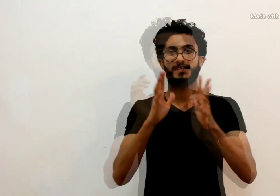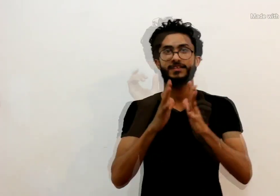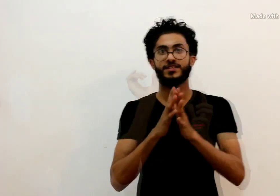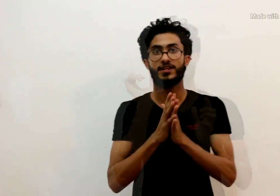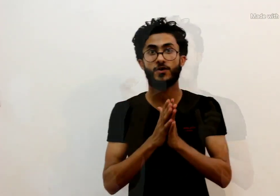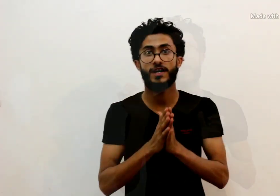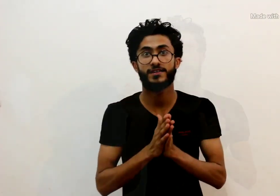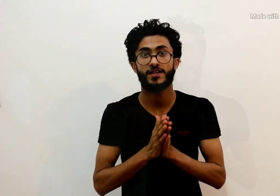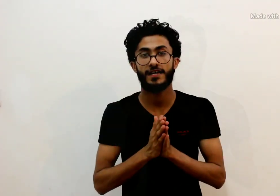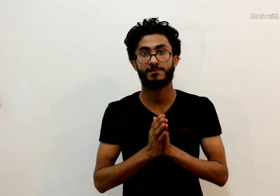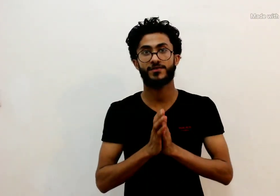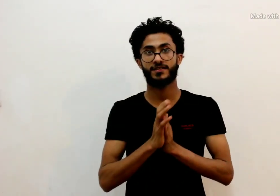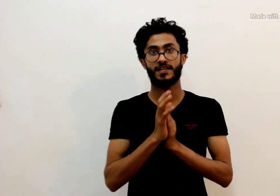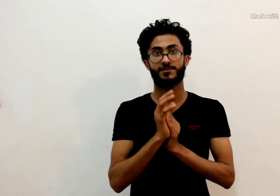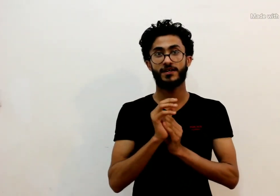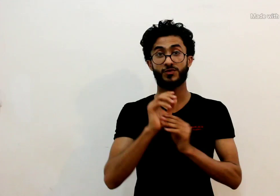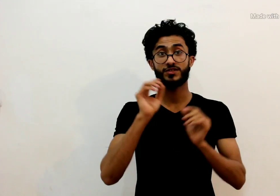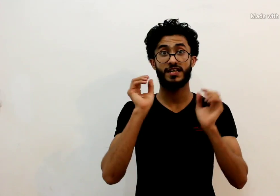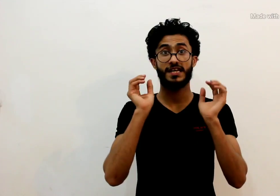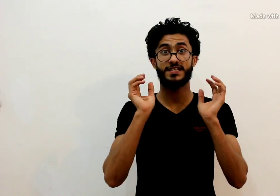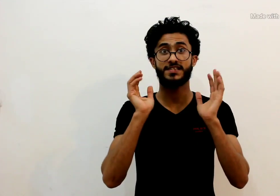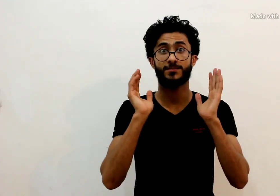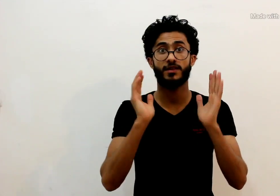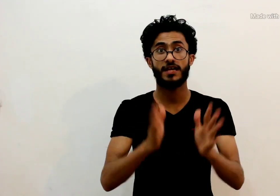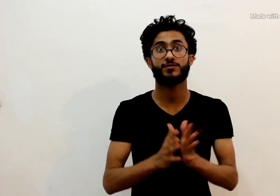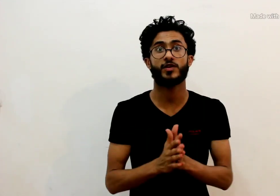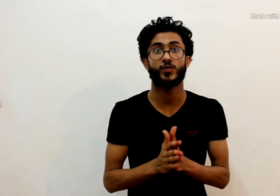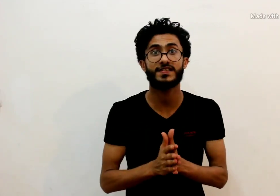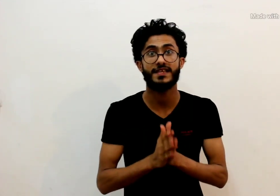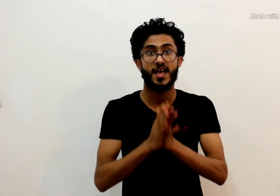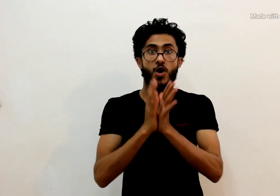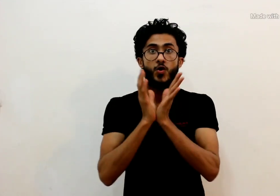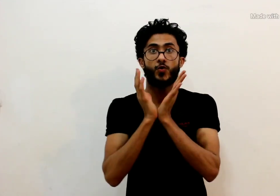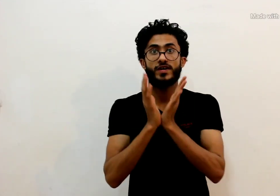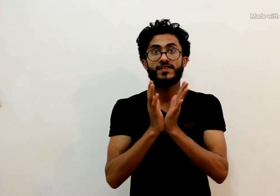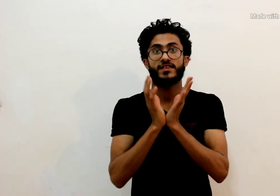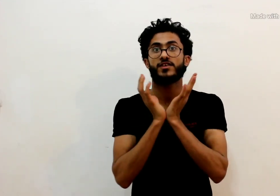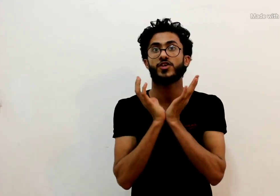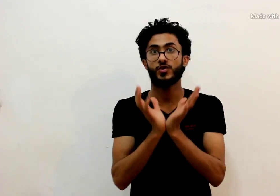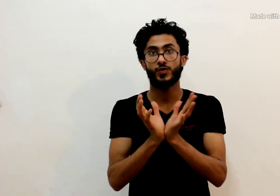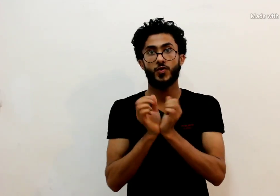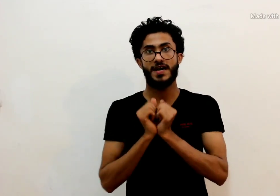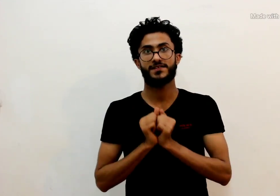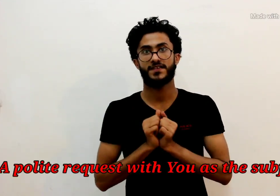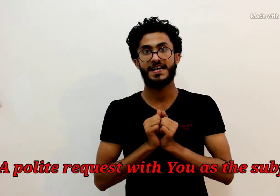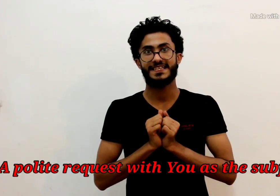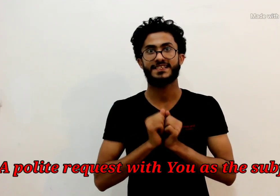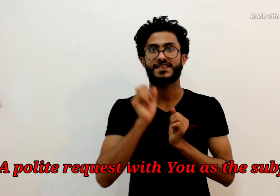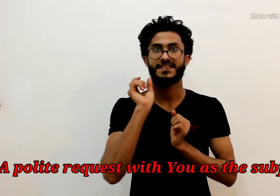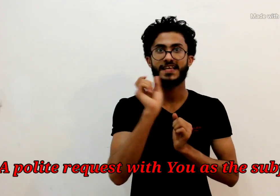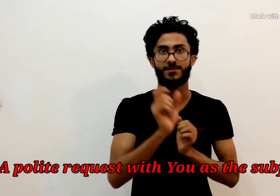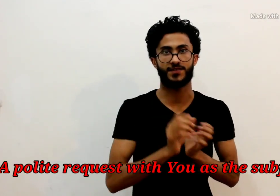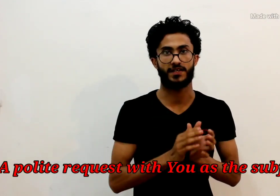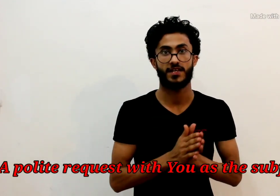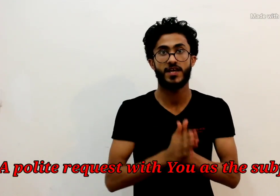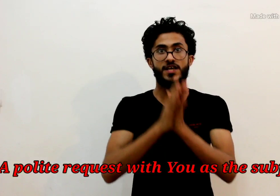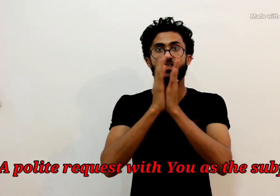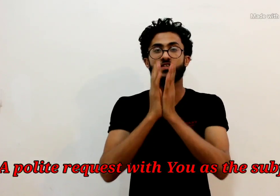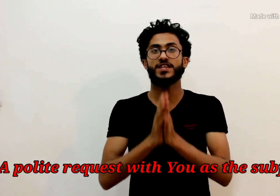Let's go and talk about the second part, which is polite request with you as the subject. See,